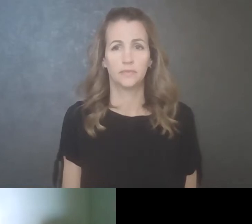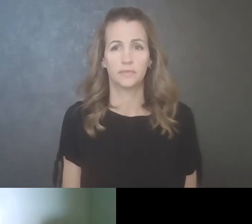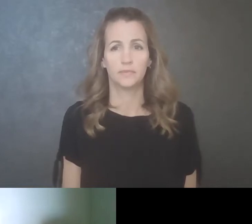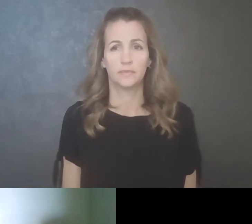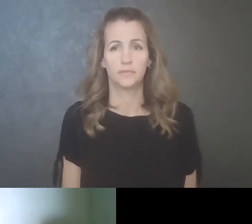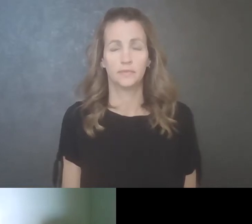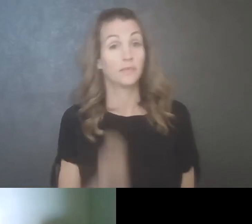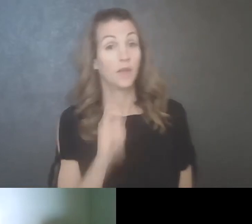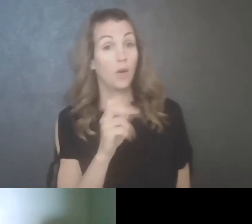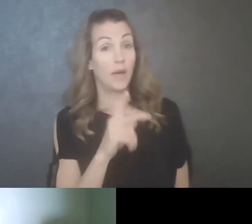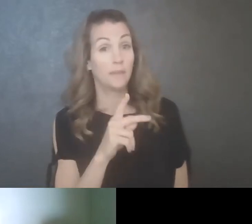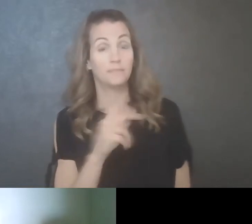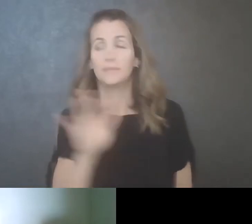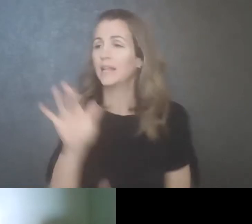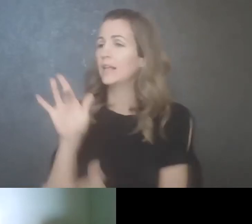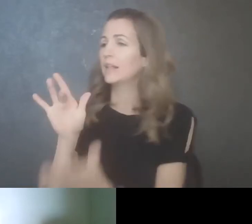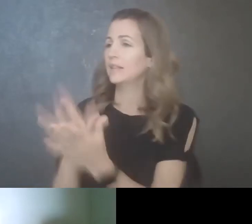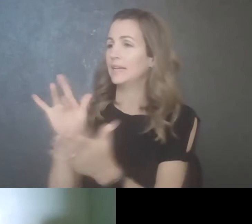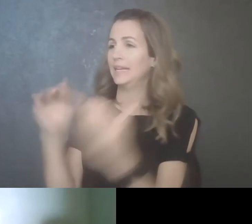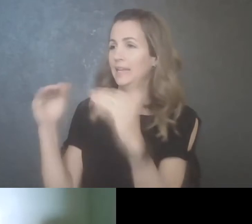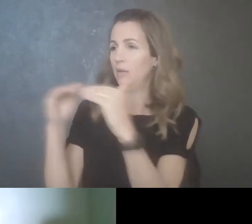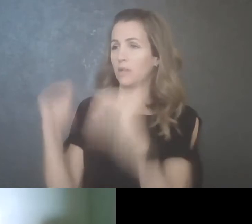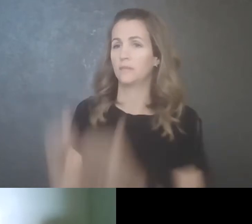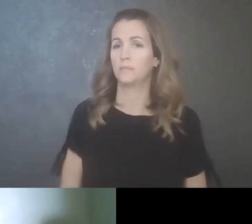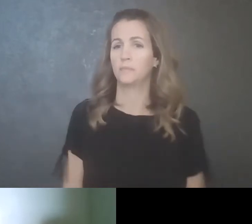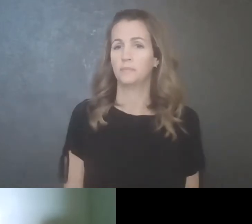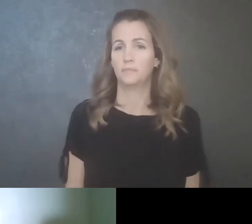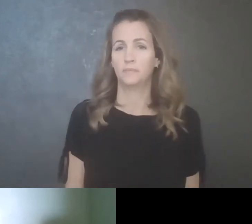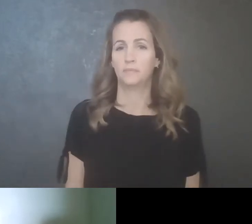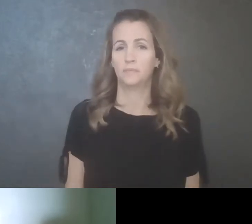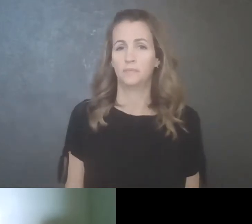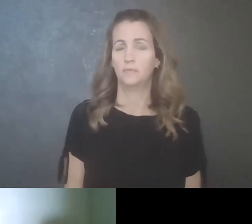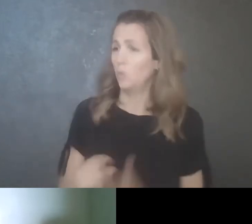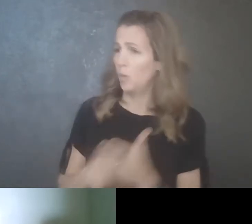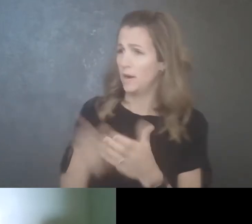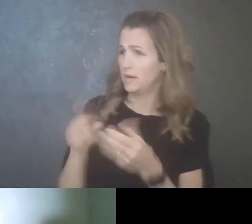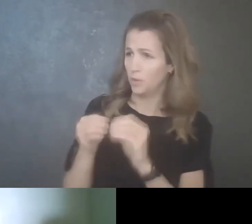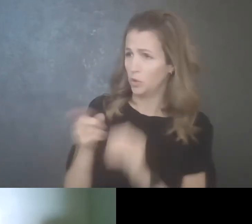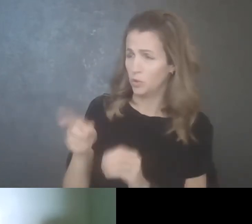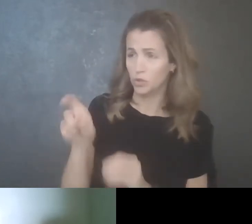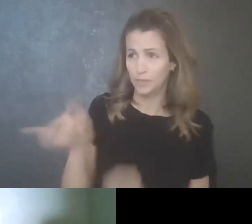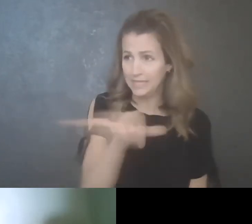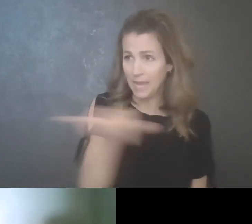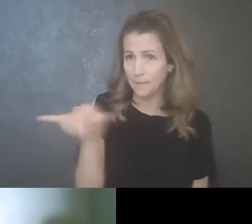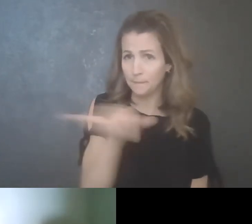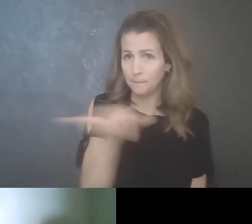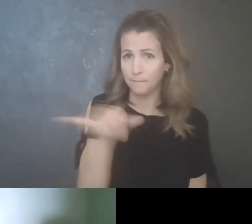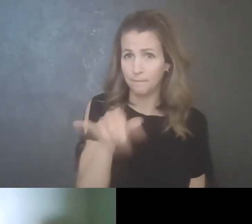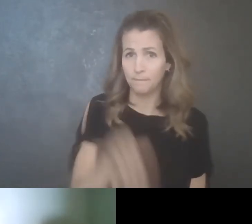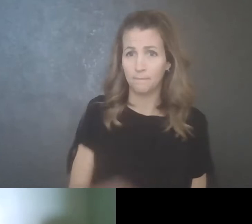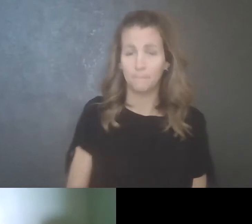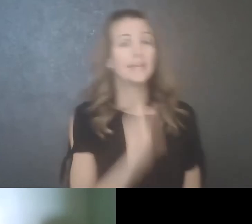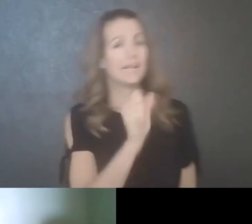Okay. And then just hit equals whenever you're done. And what number are you at? It should be the same. Is that the same number? Yes.